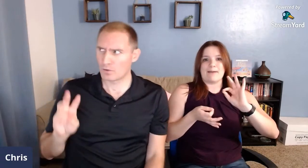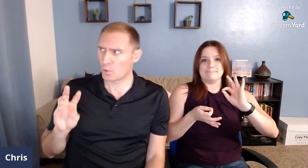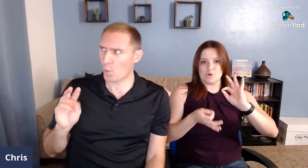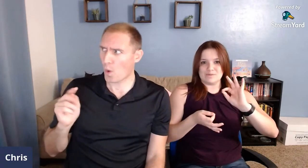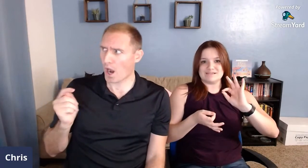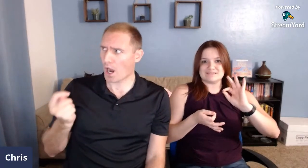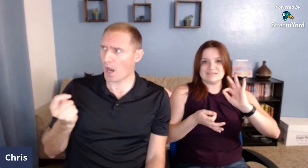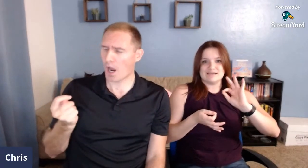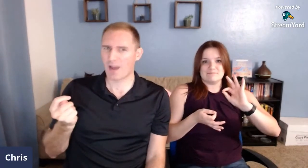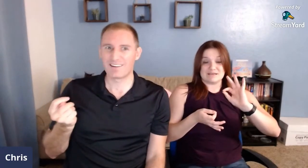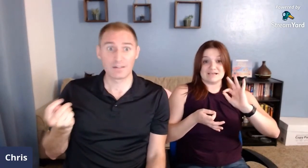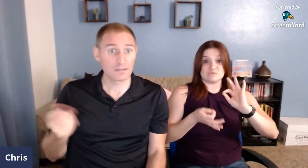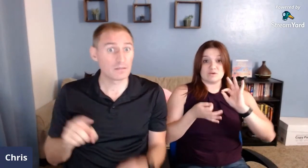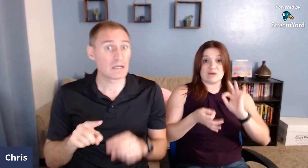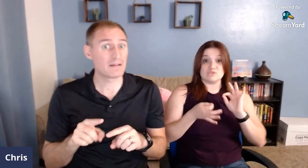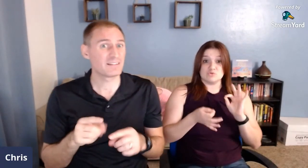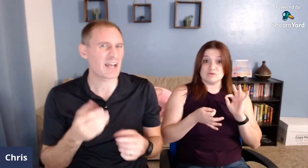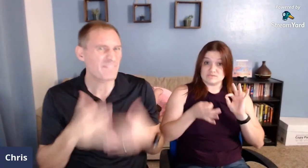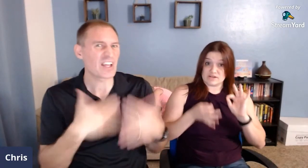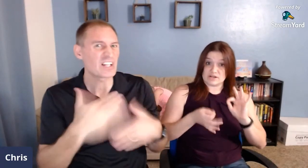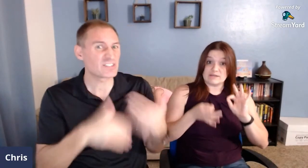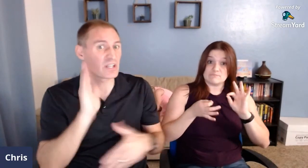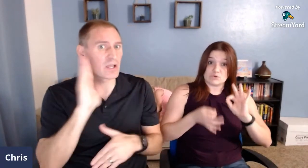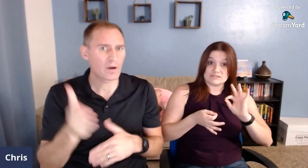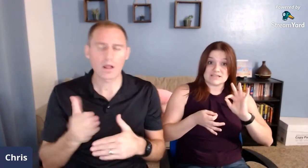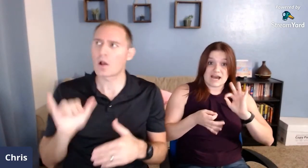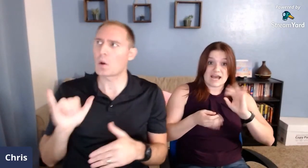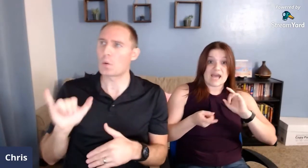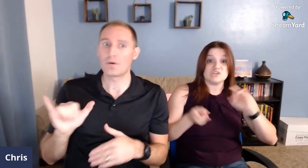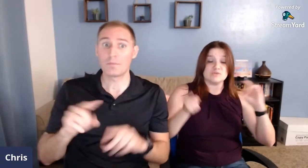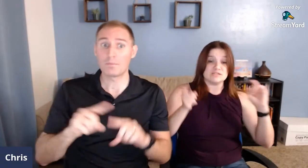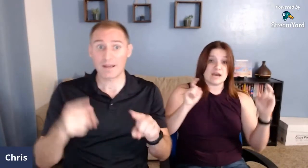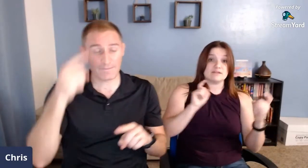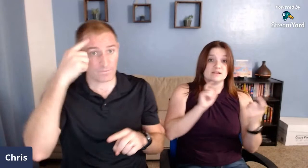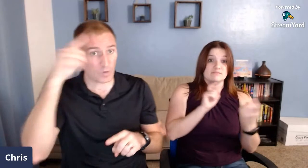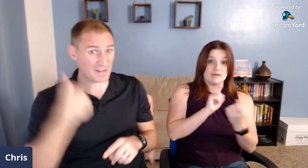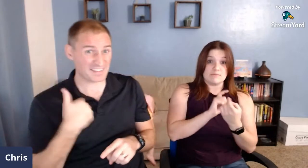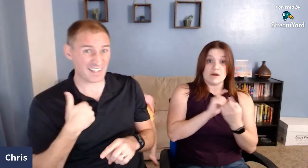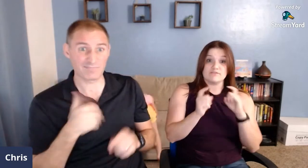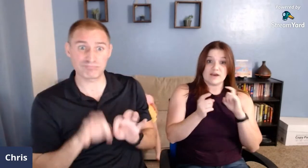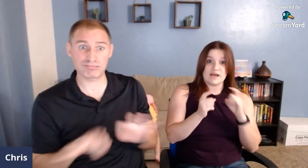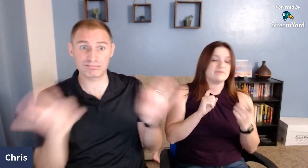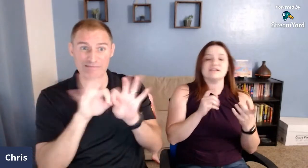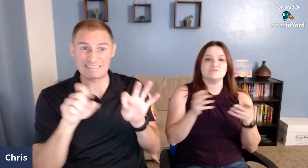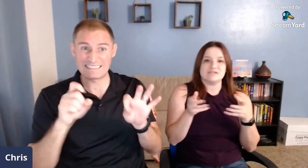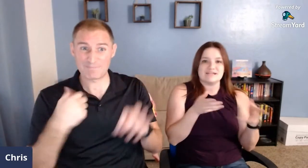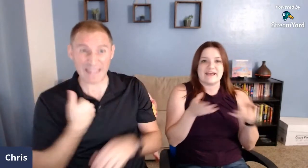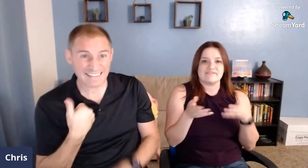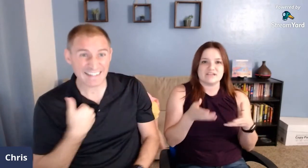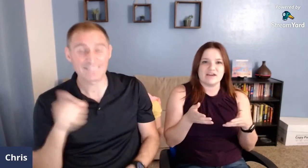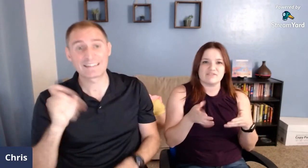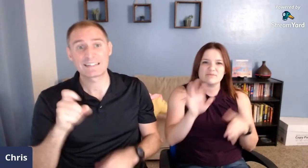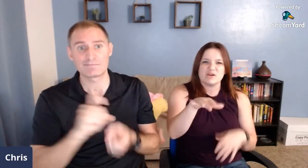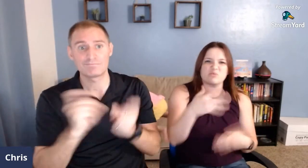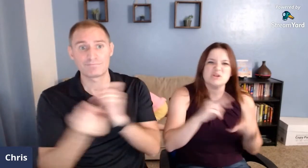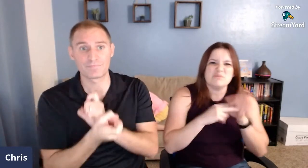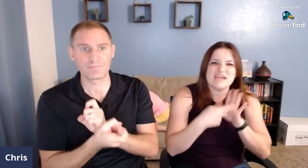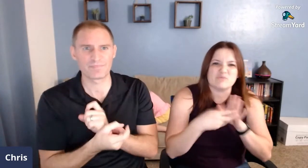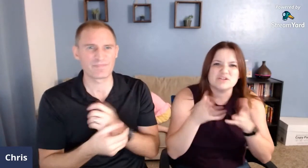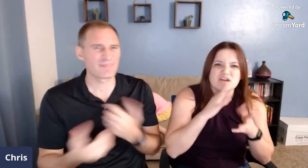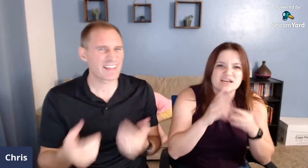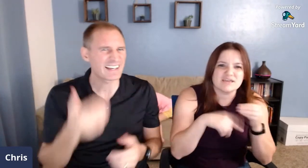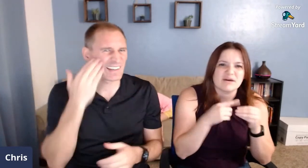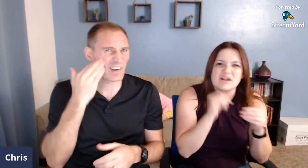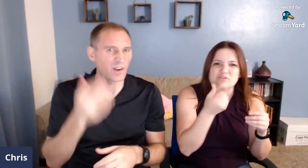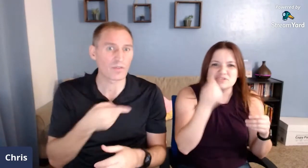but in that moment, because what I was doing was very important, I had to adapt and modify because we didn't have time for them to go, what do you